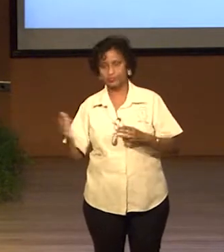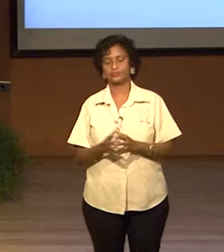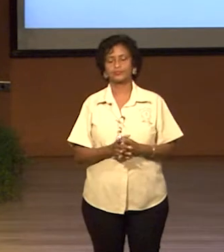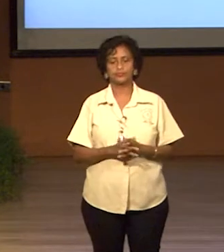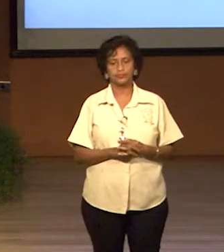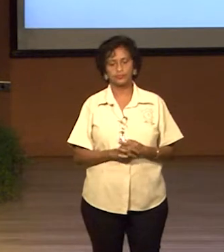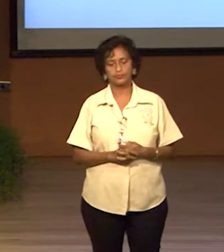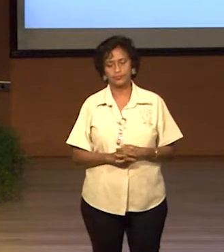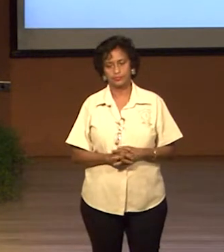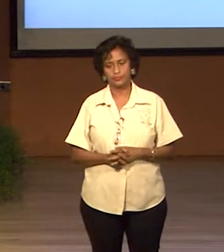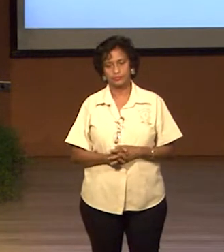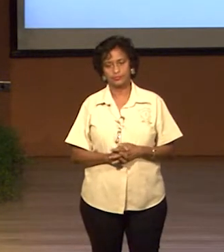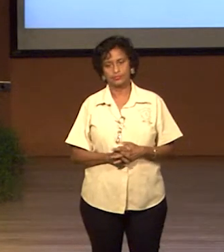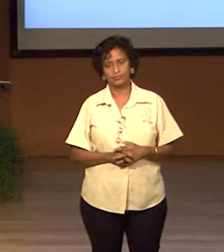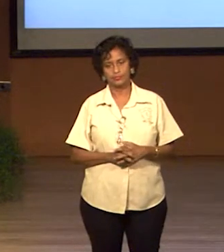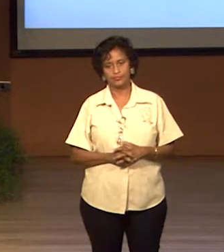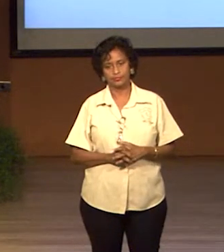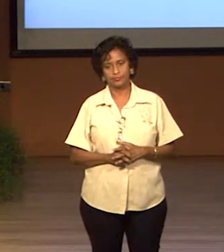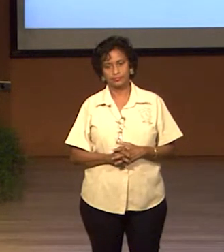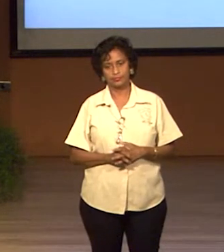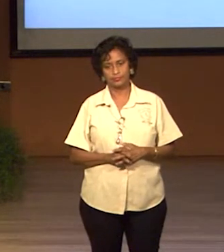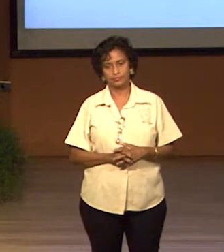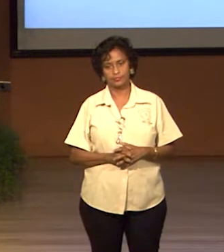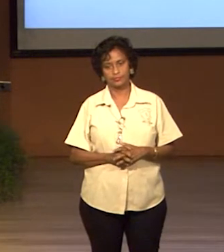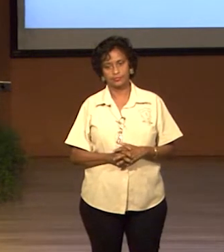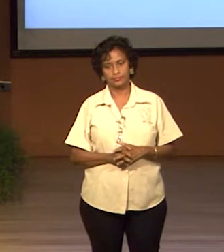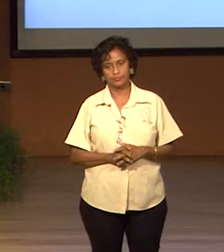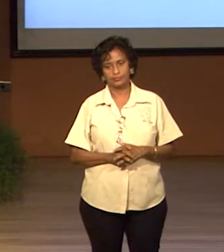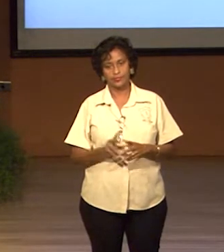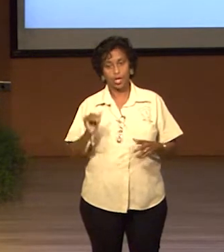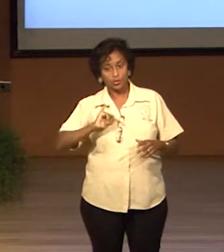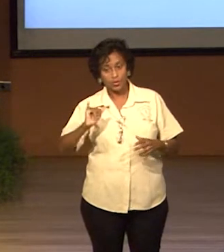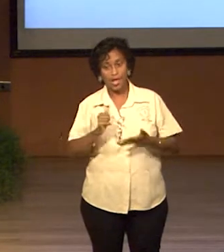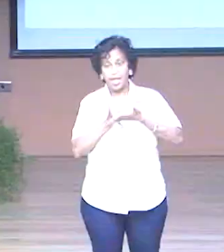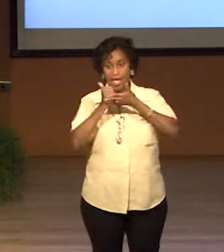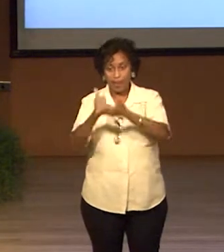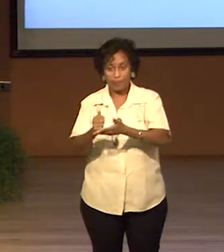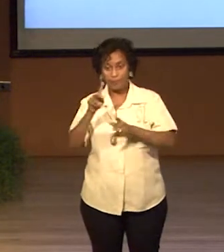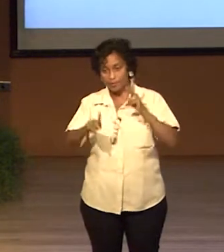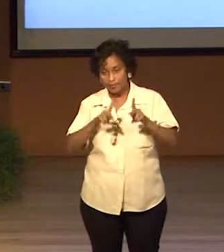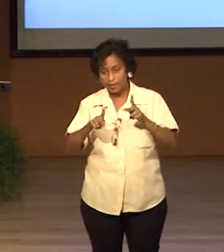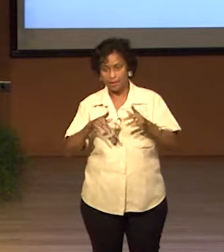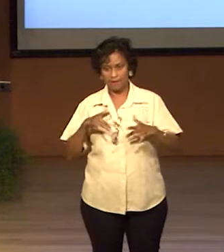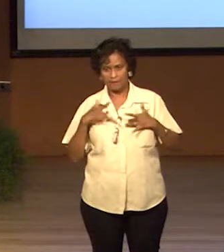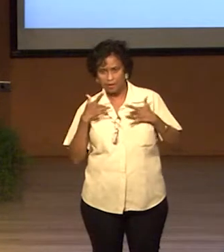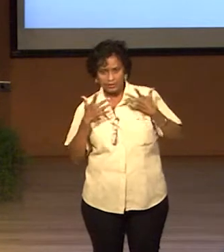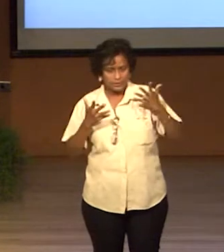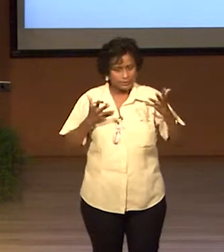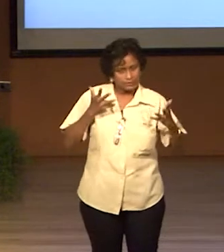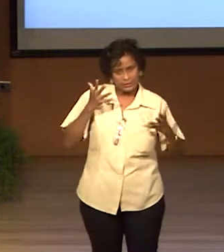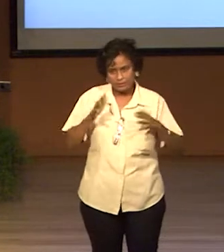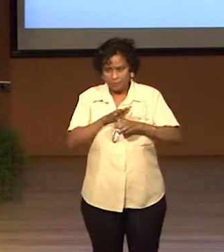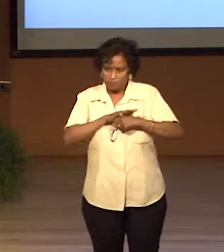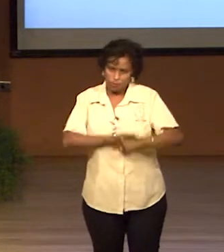diminish the stress that people feel when they have someone who